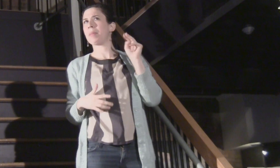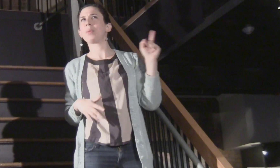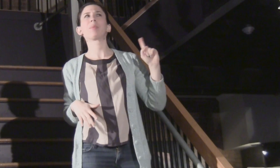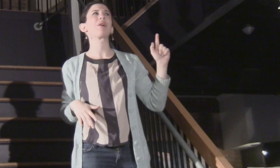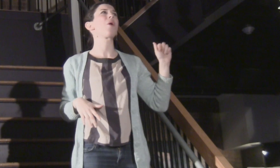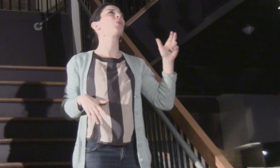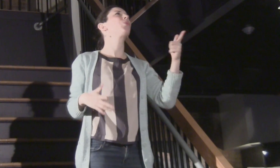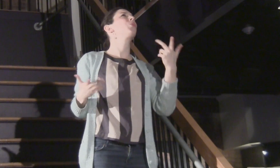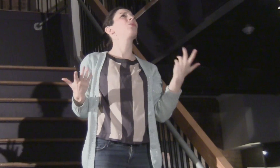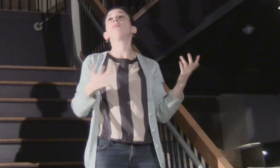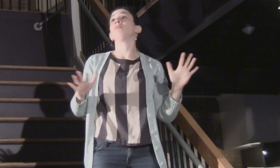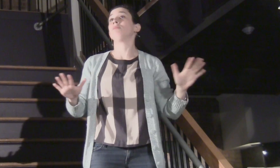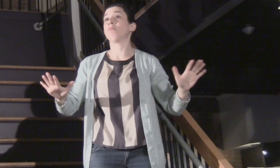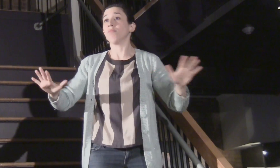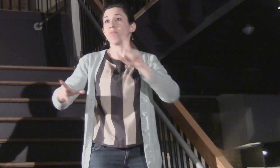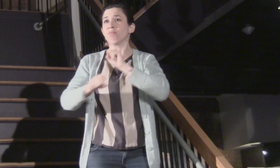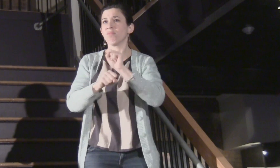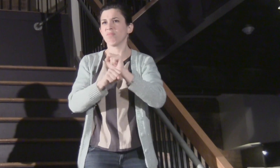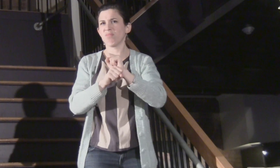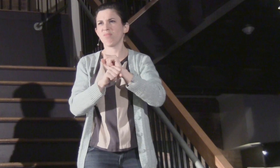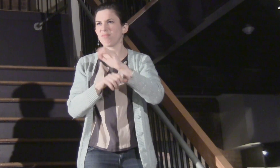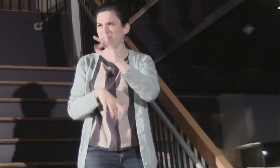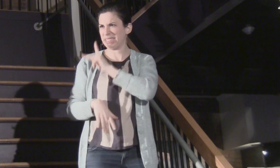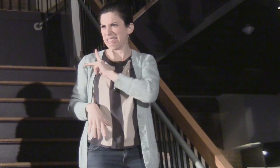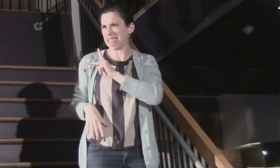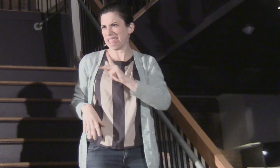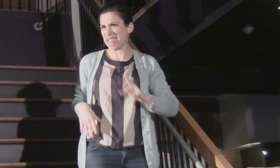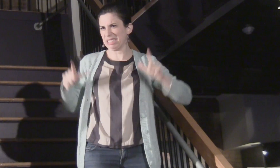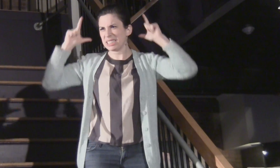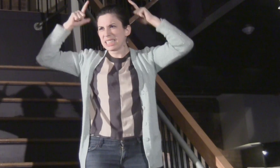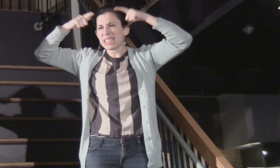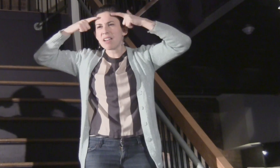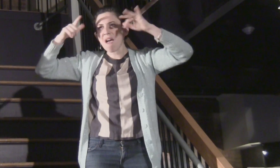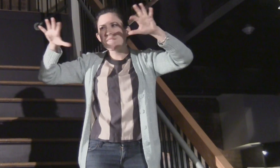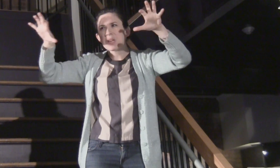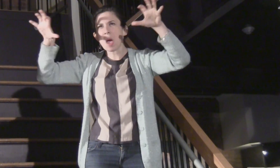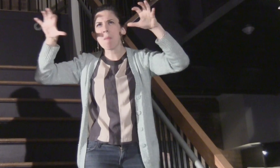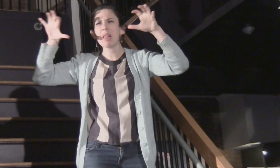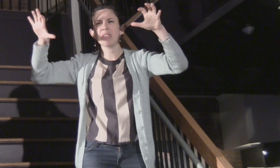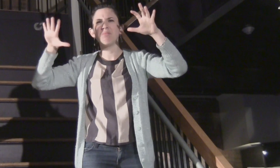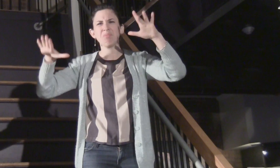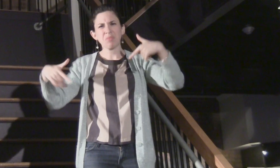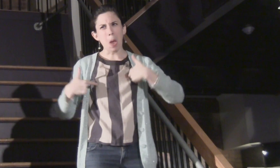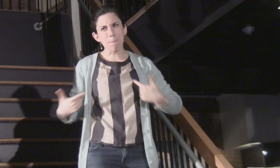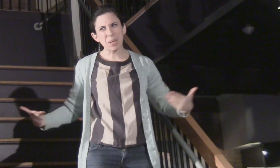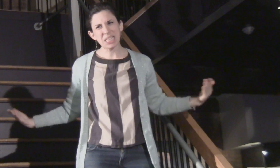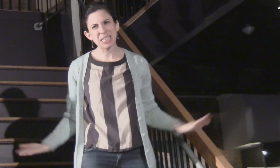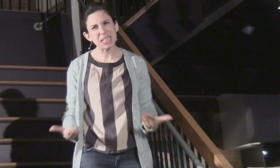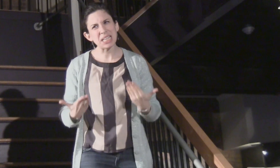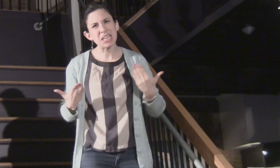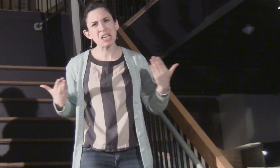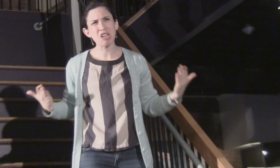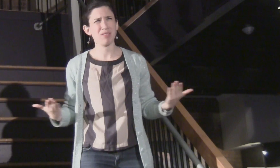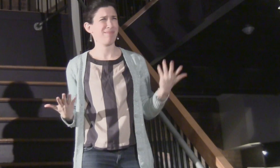And he looked in the window, and all of a sudden, the king of the goblins came. I